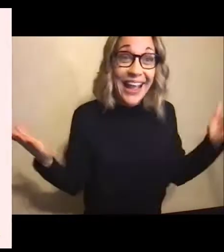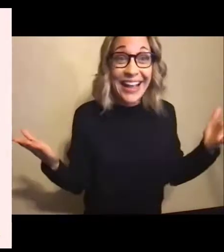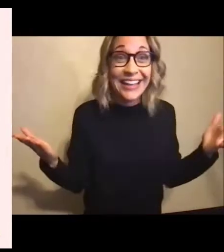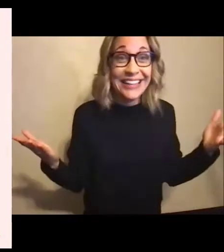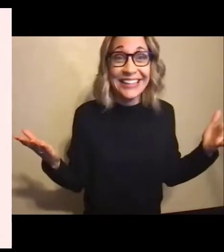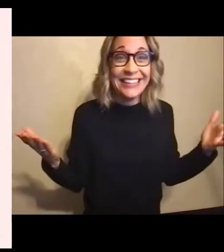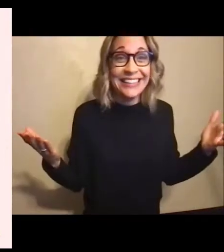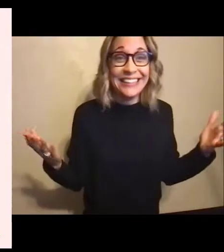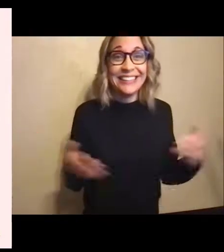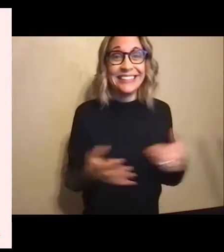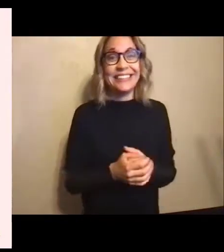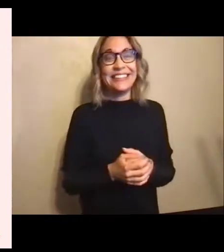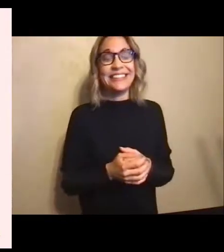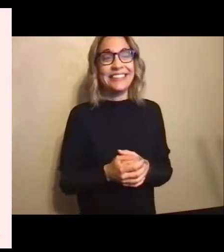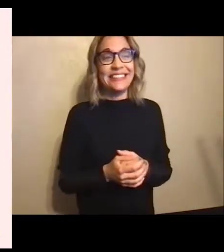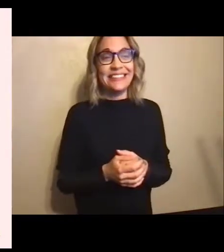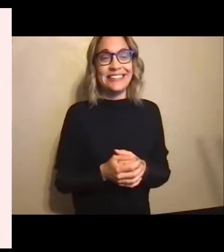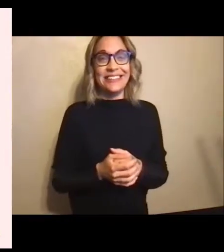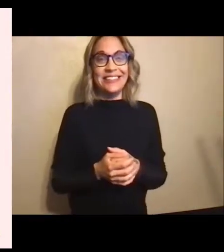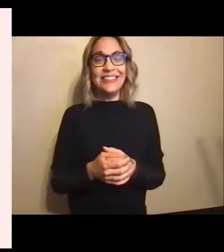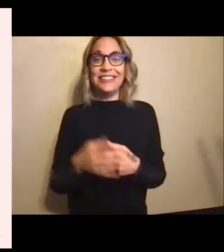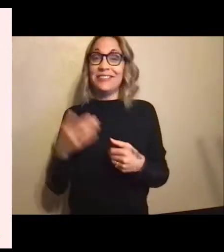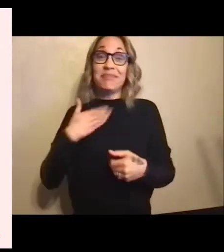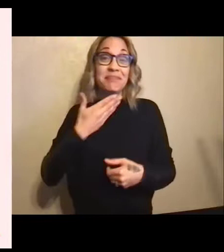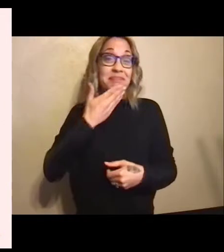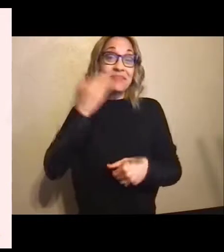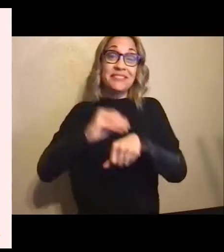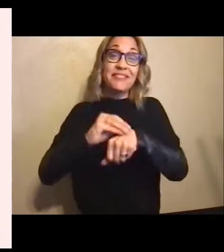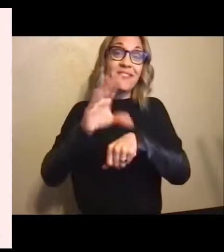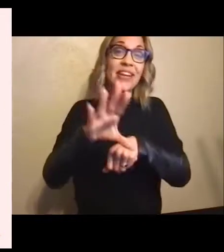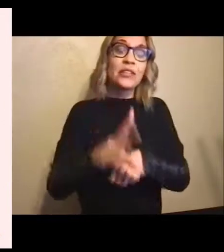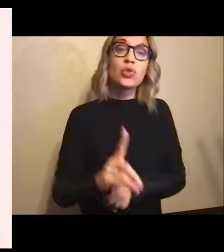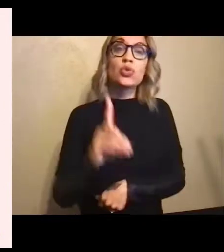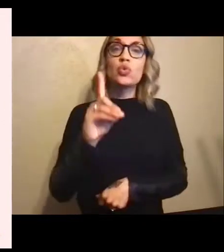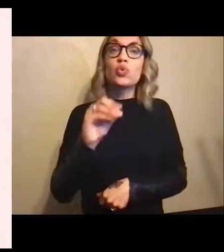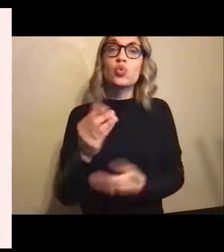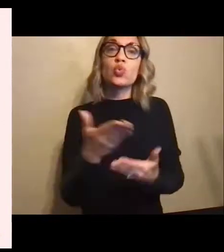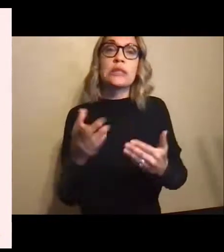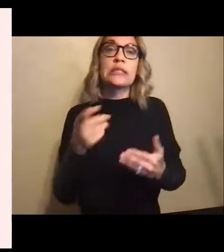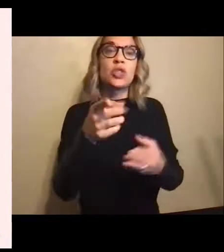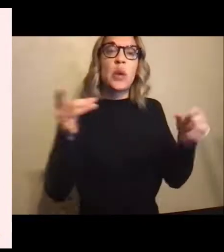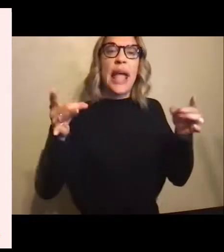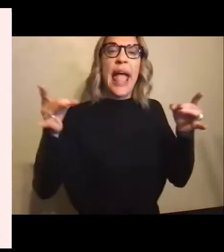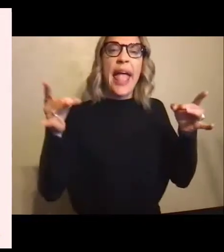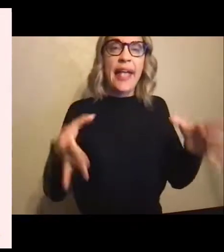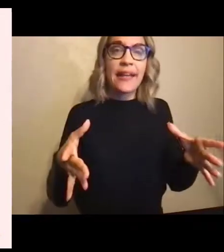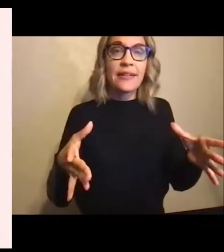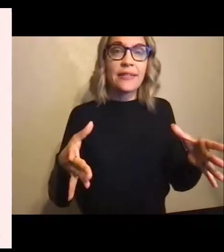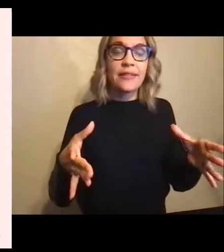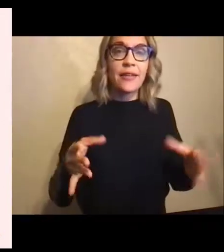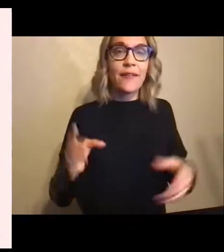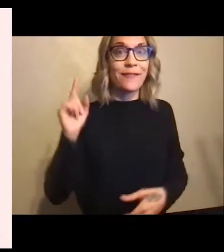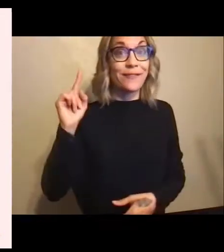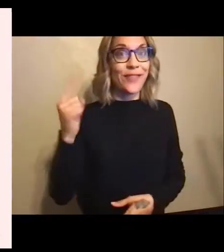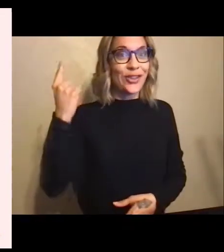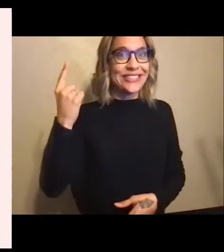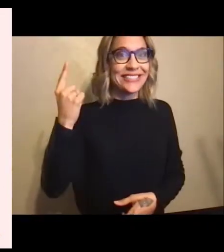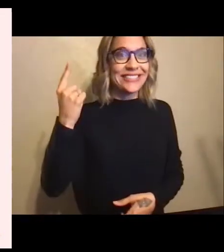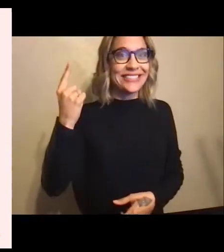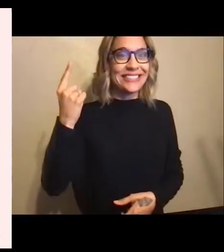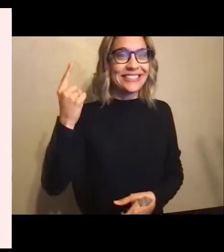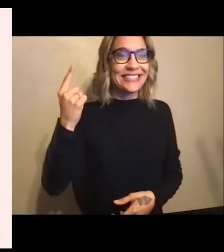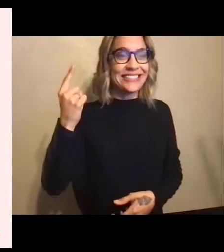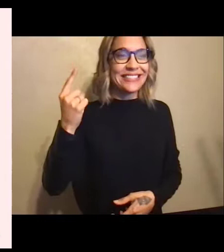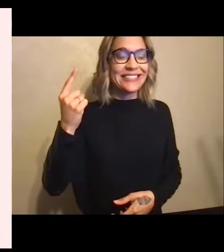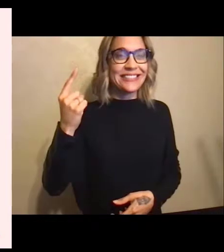Well, too bad. My best advice for you is do the